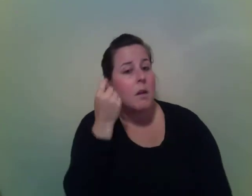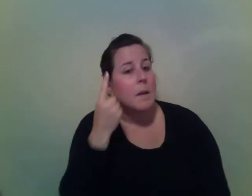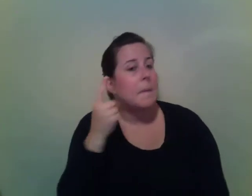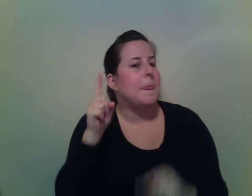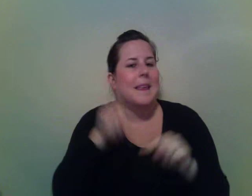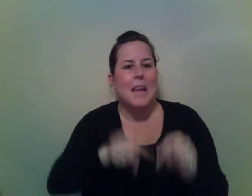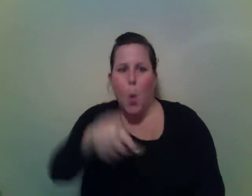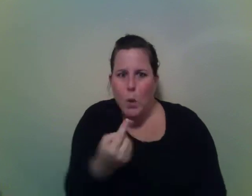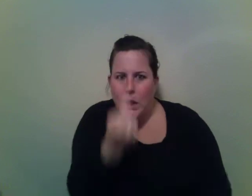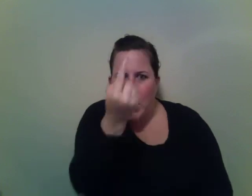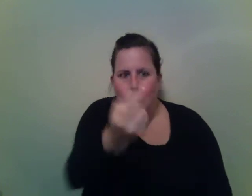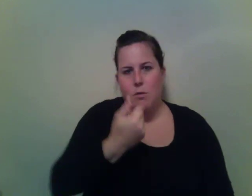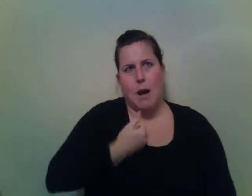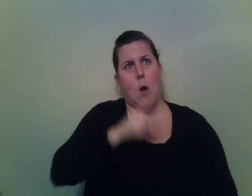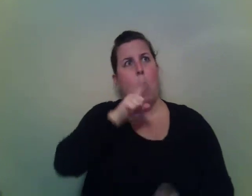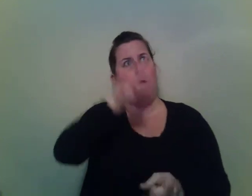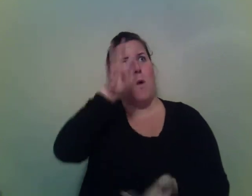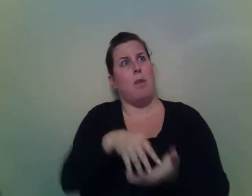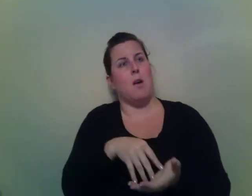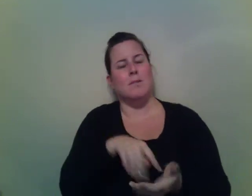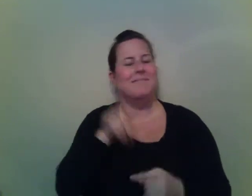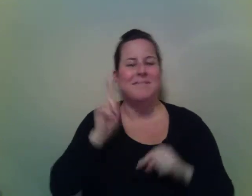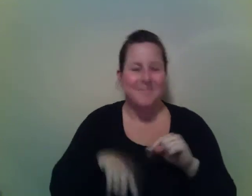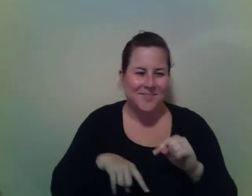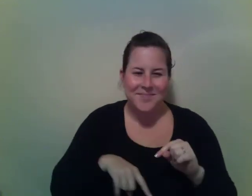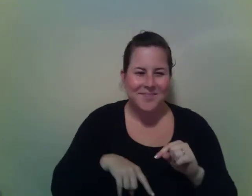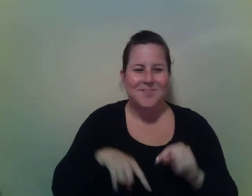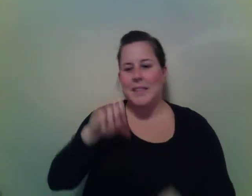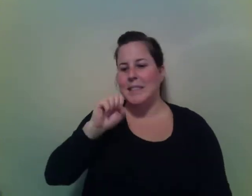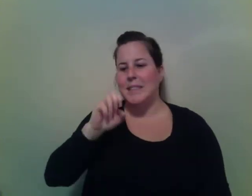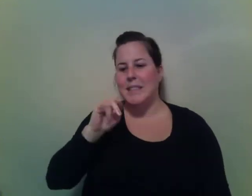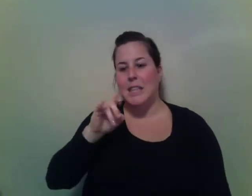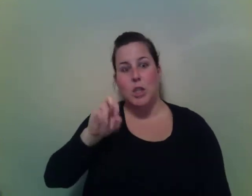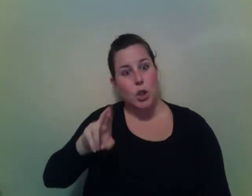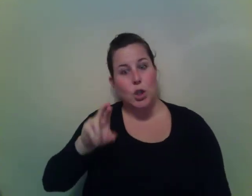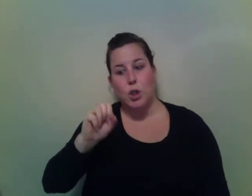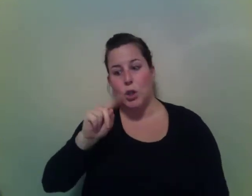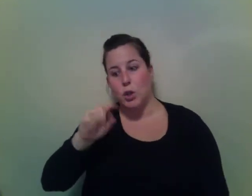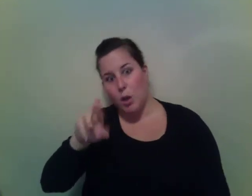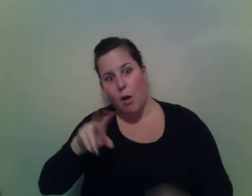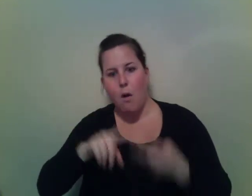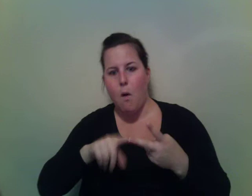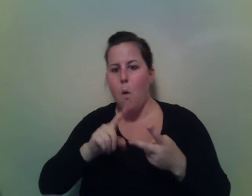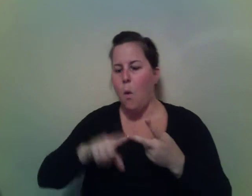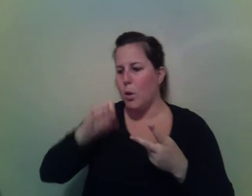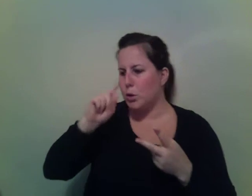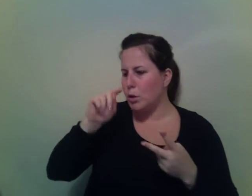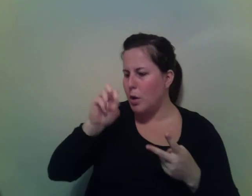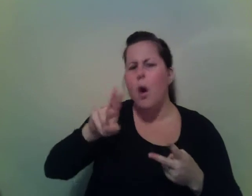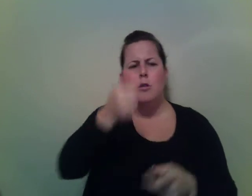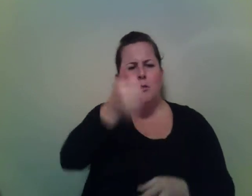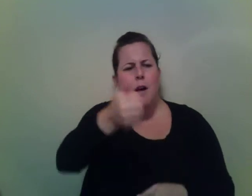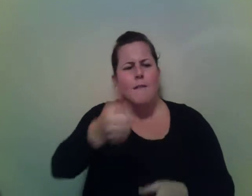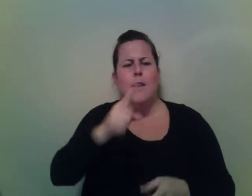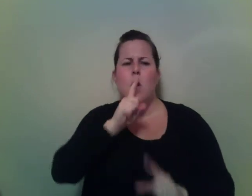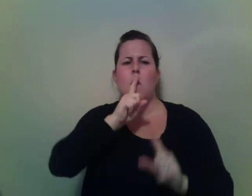you ordering that. Where senior star and star, you could have ordered that 2,000 or that 500, and you would have ranked to that position.